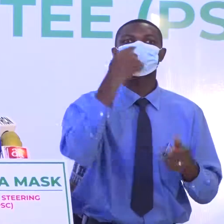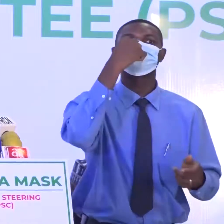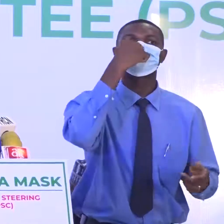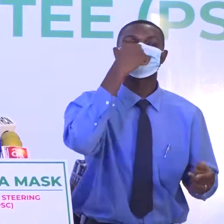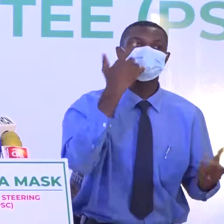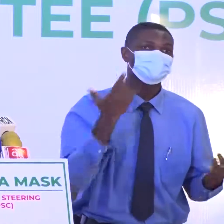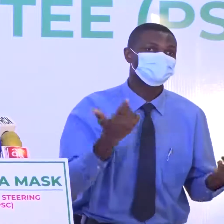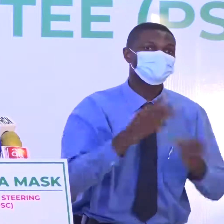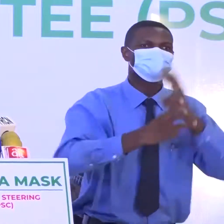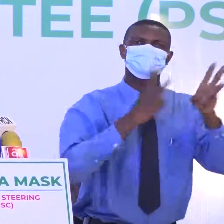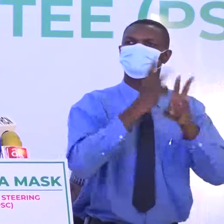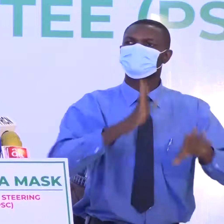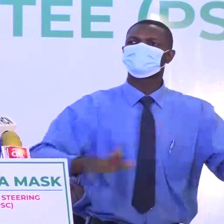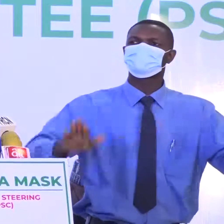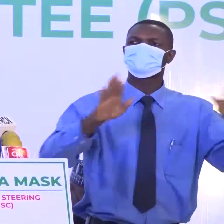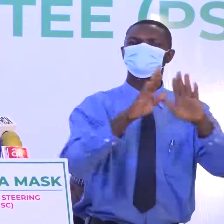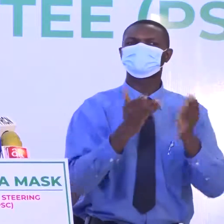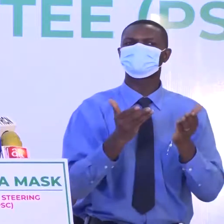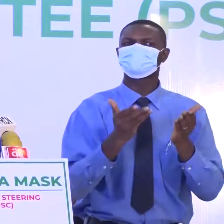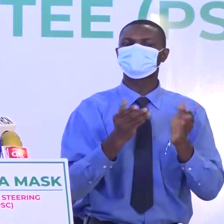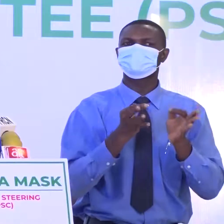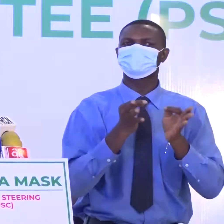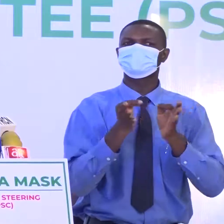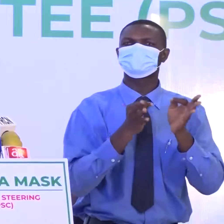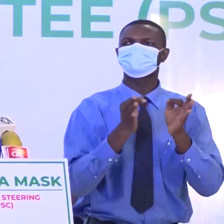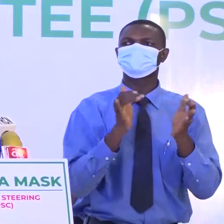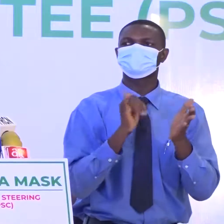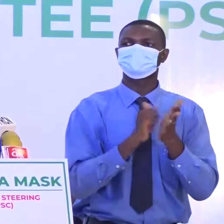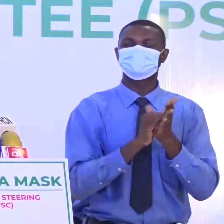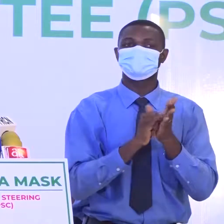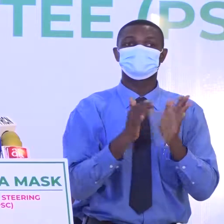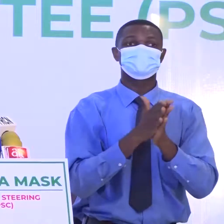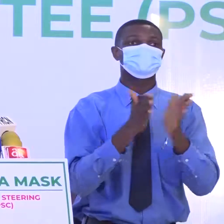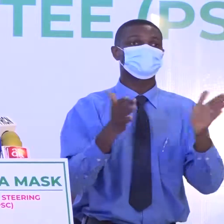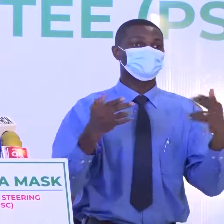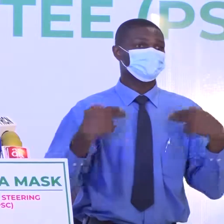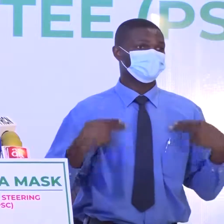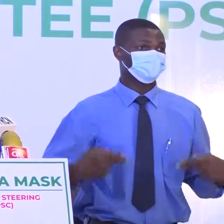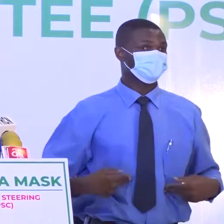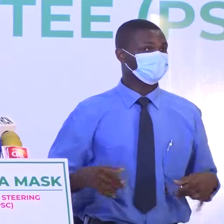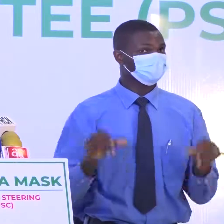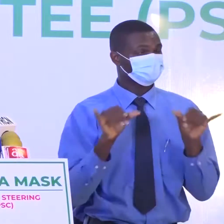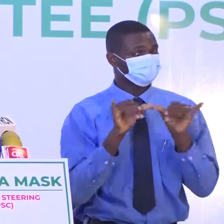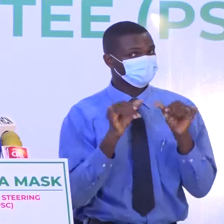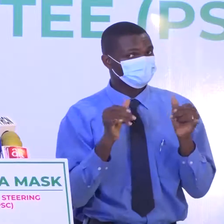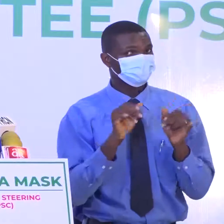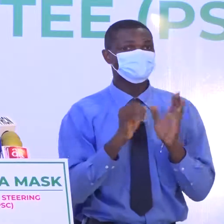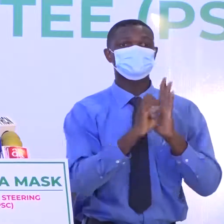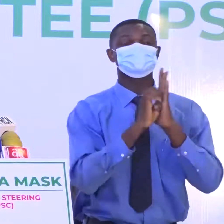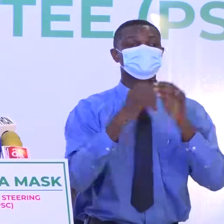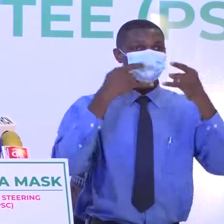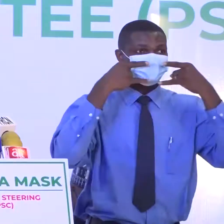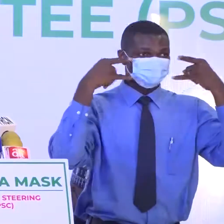Global trends around the world suggest that public health measures like masks or social distancing